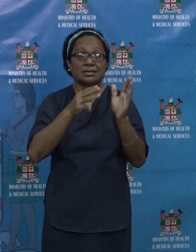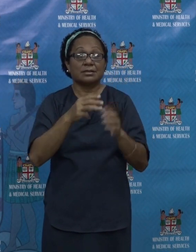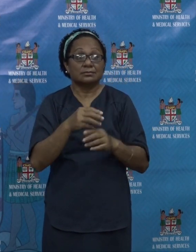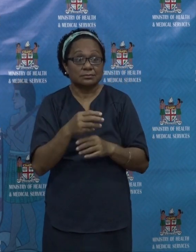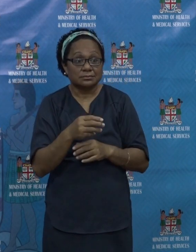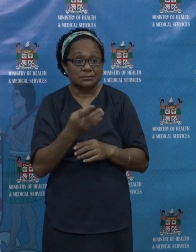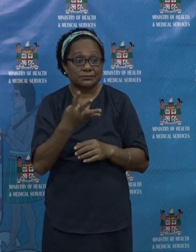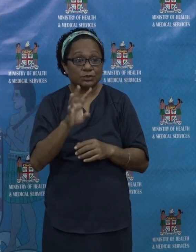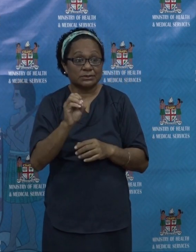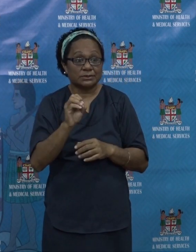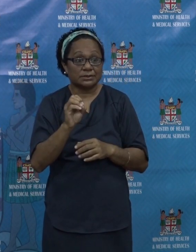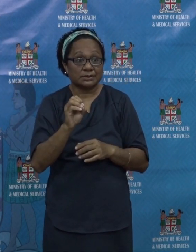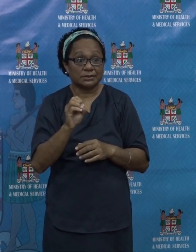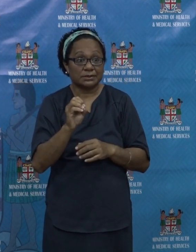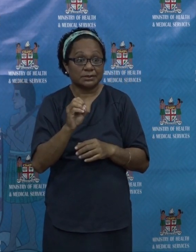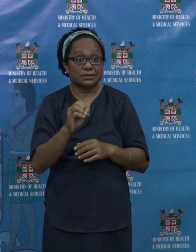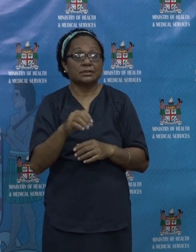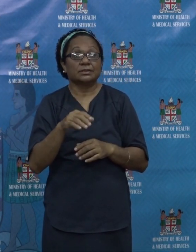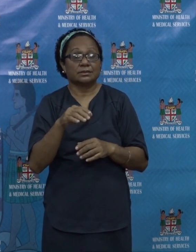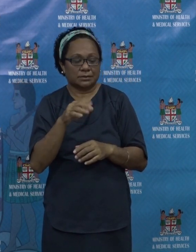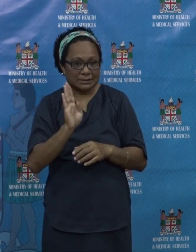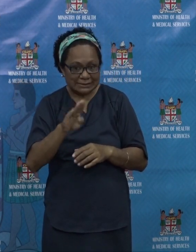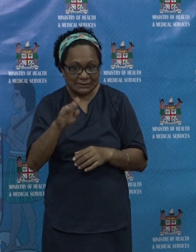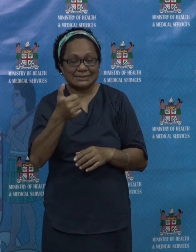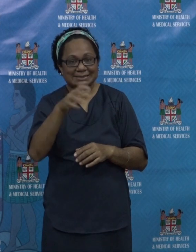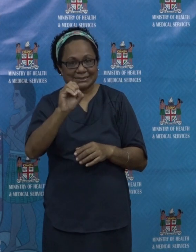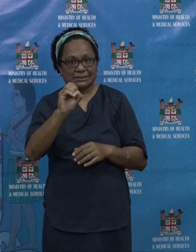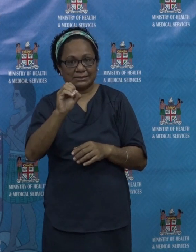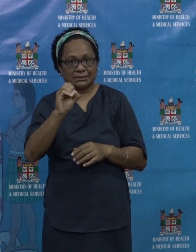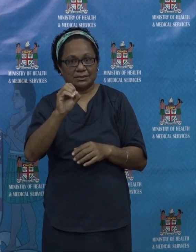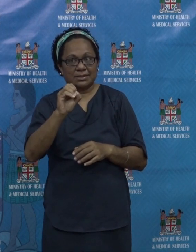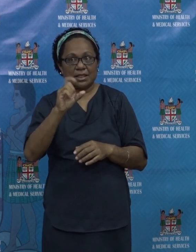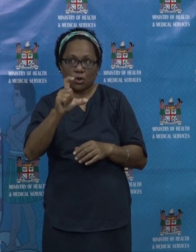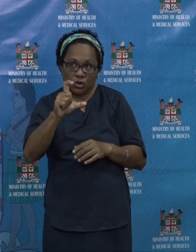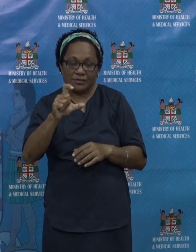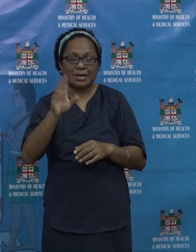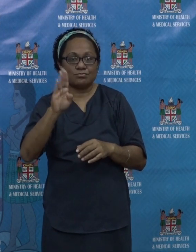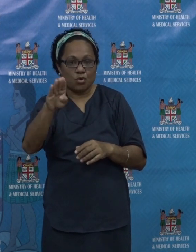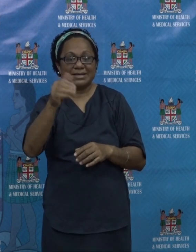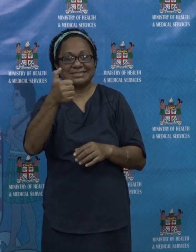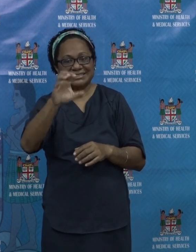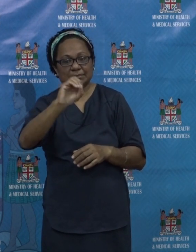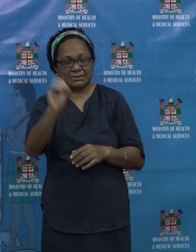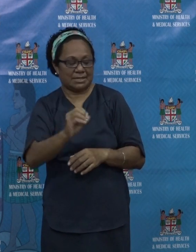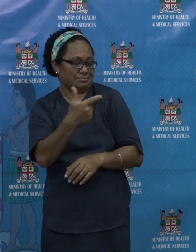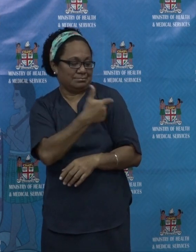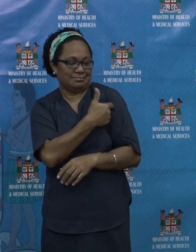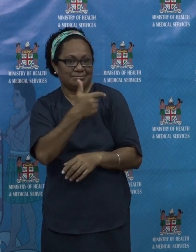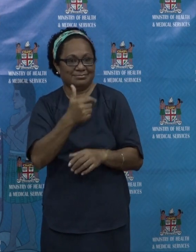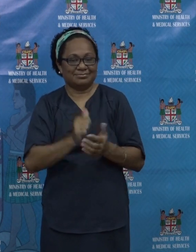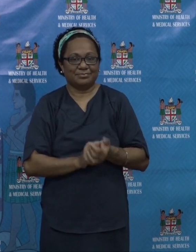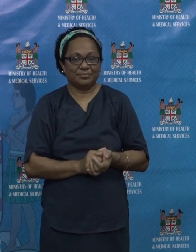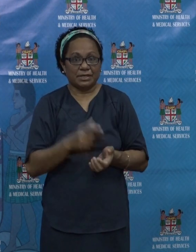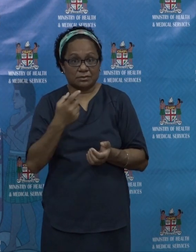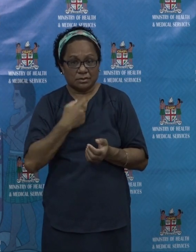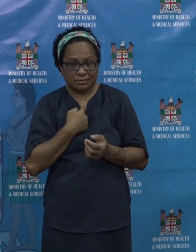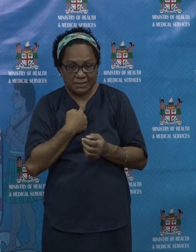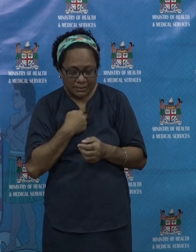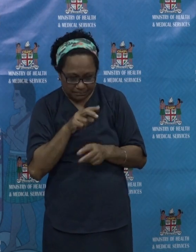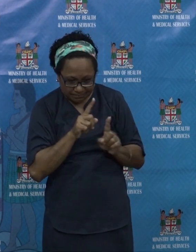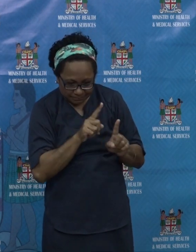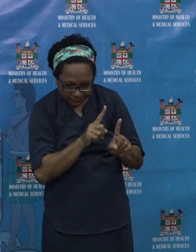while Zakon Rove and Bua are sitting close to 60%. I have followed carefully the vaccination